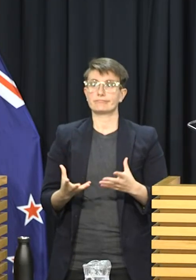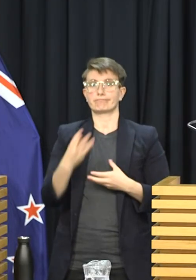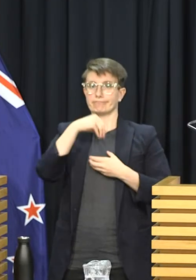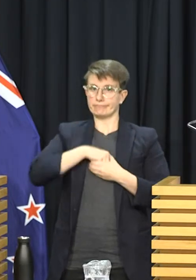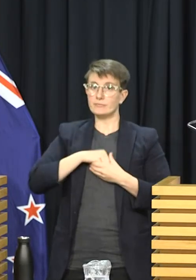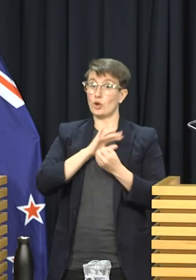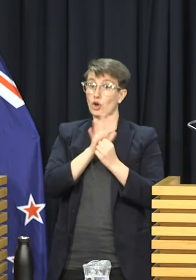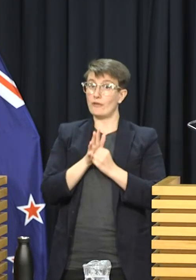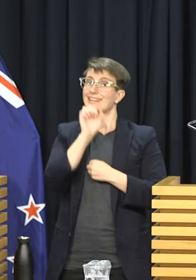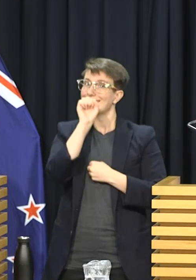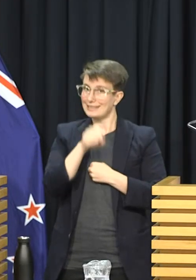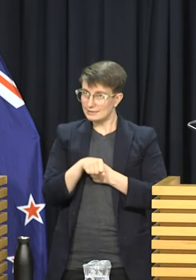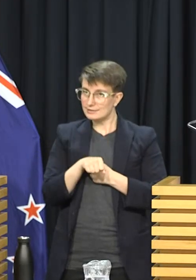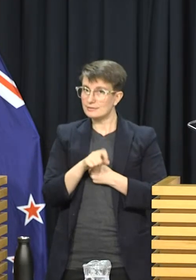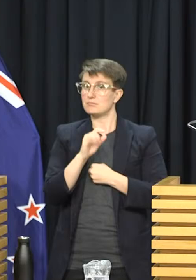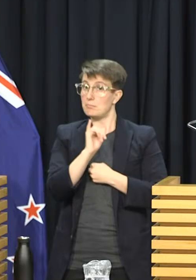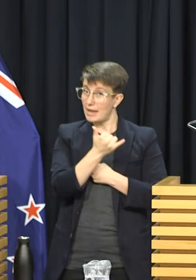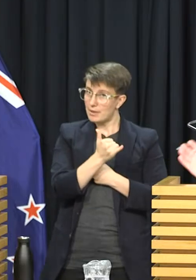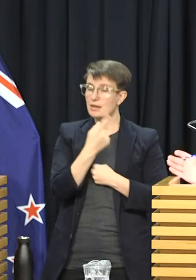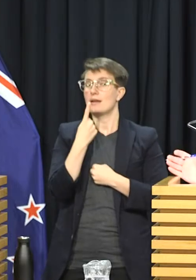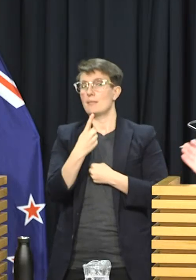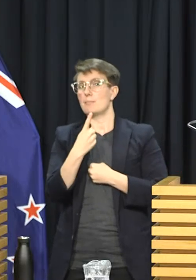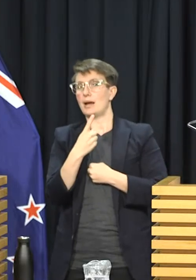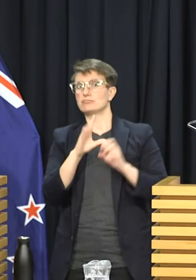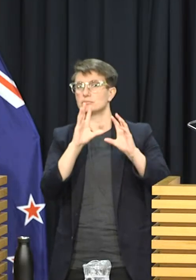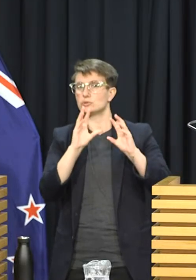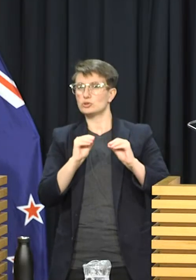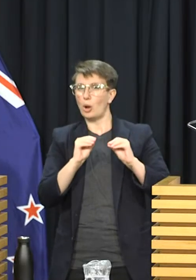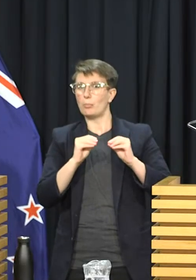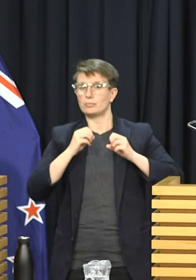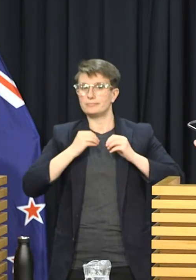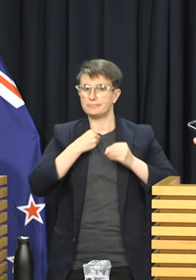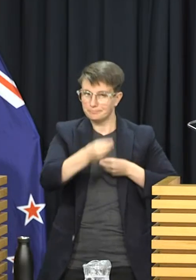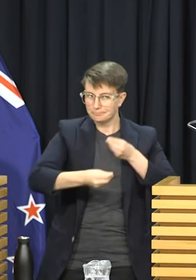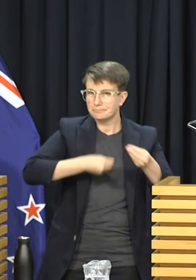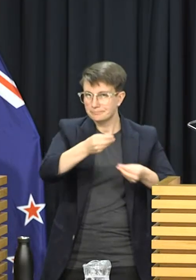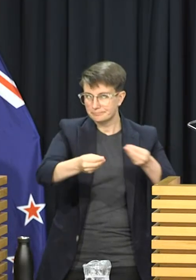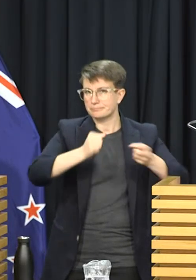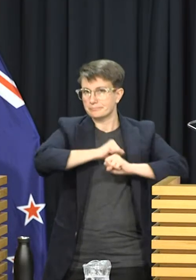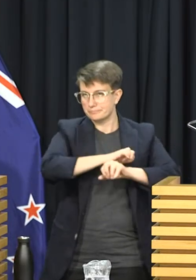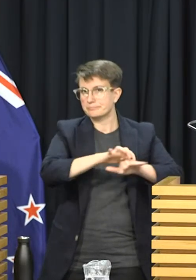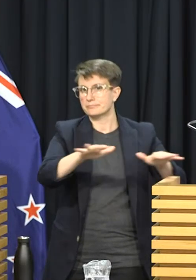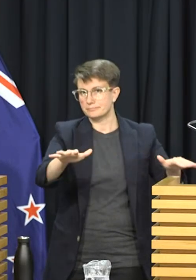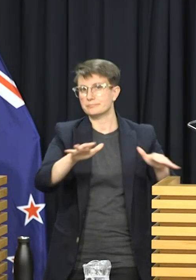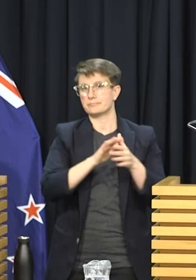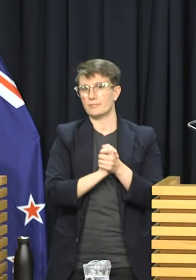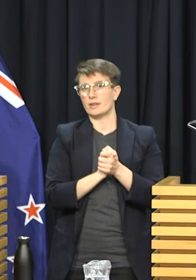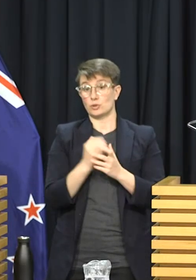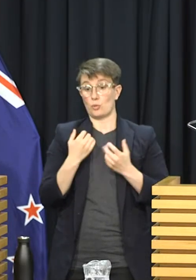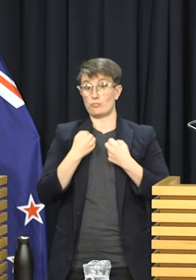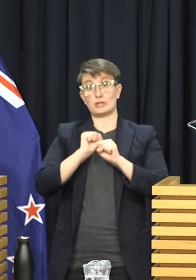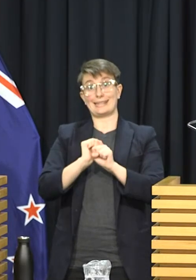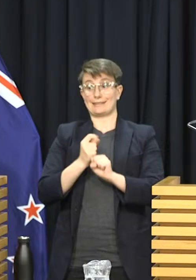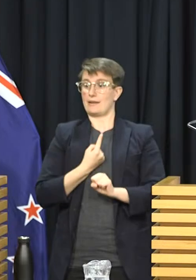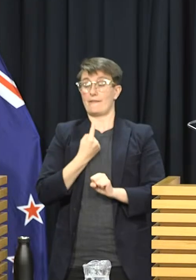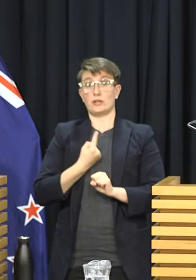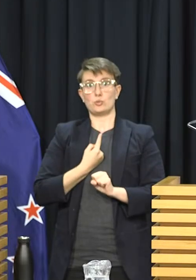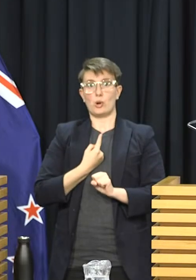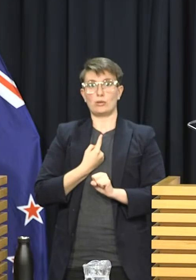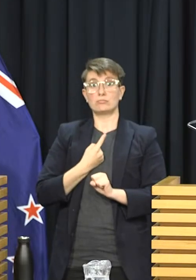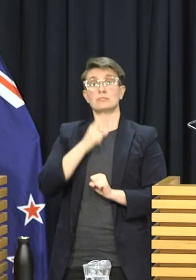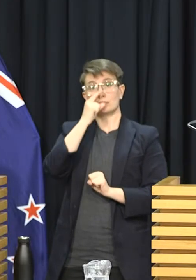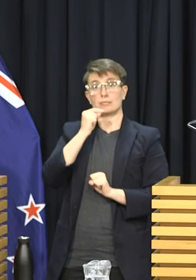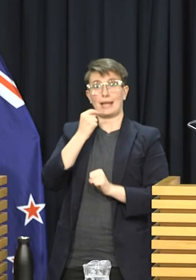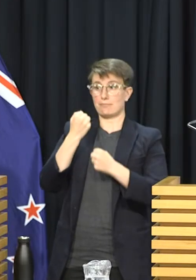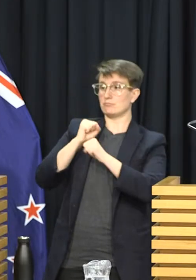to be doing a good job of protecting people collectively when higher rates of vaccination are achieved, as we're seeing in a number